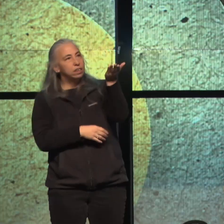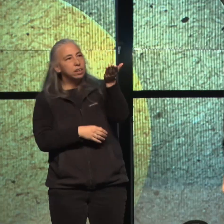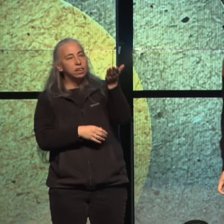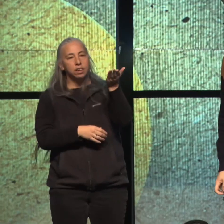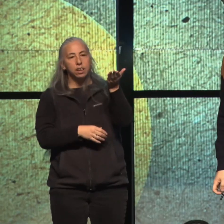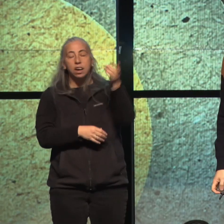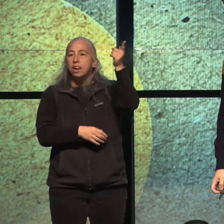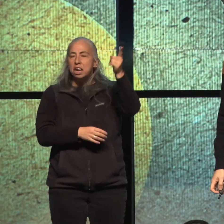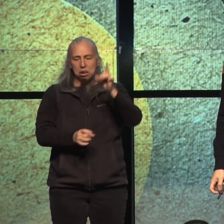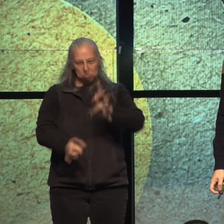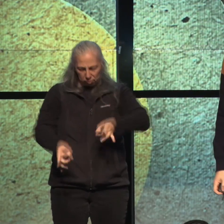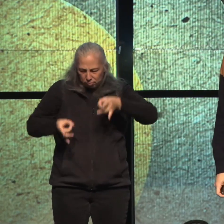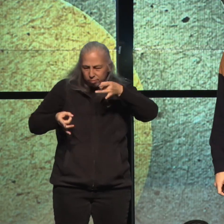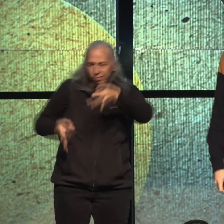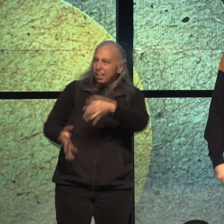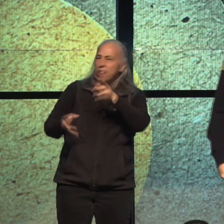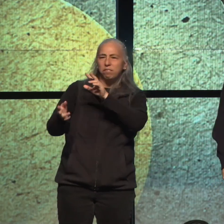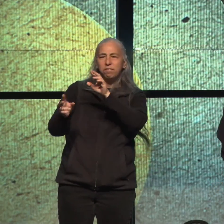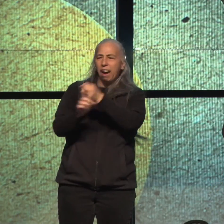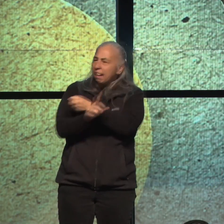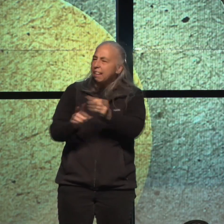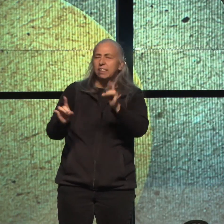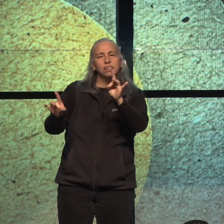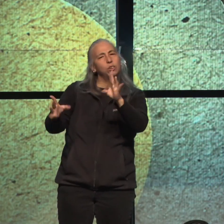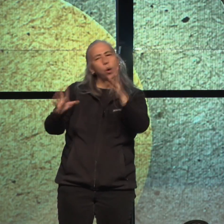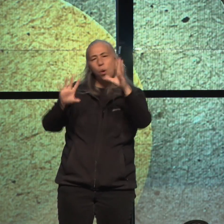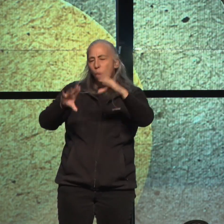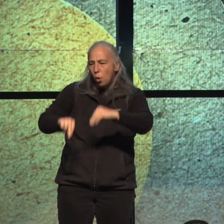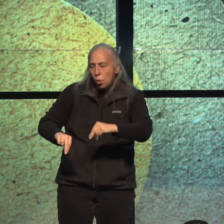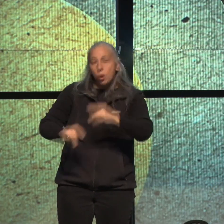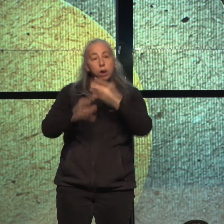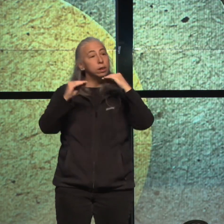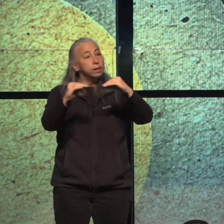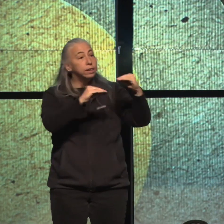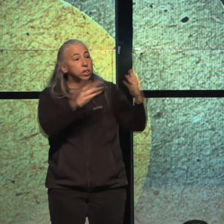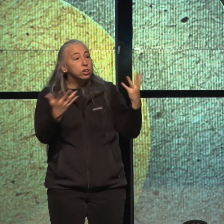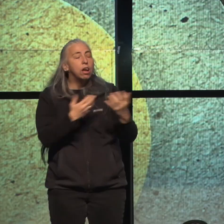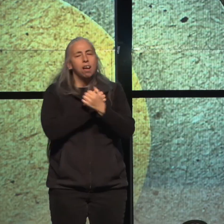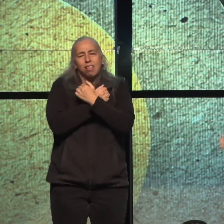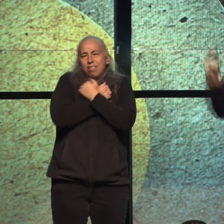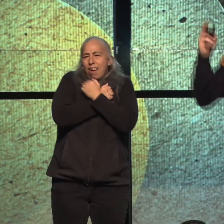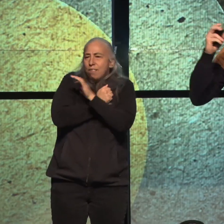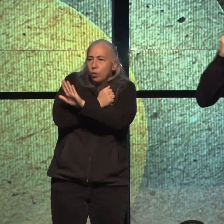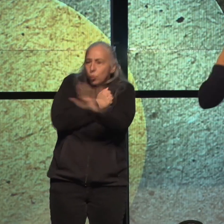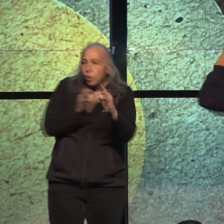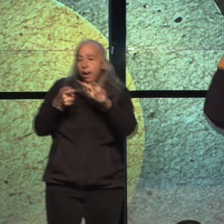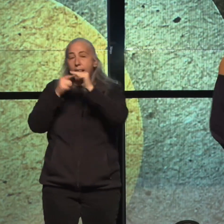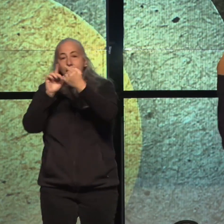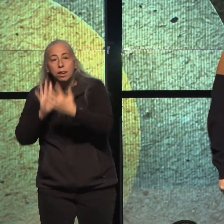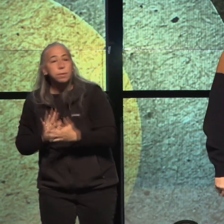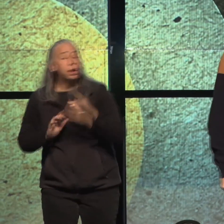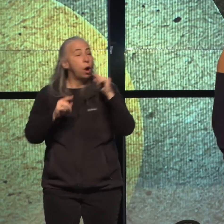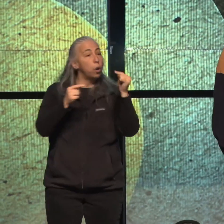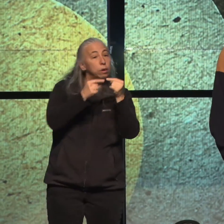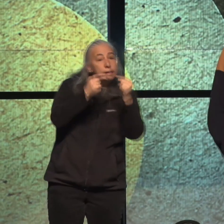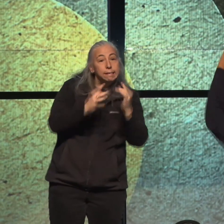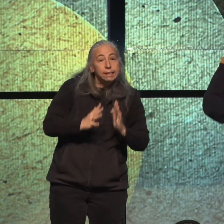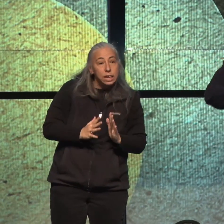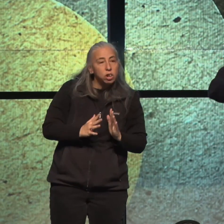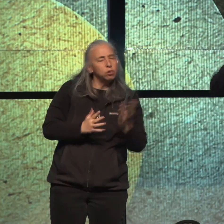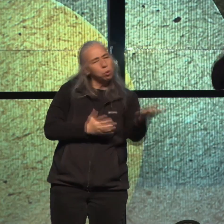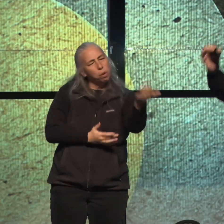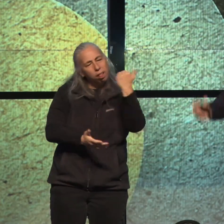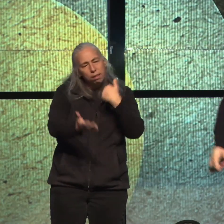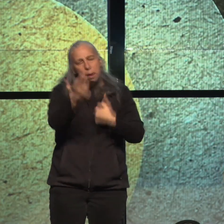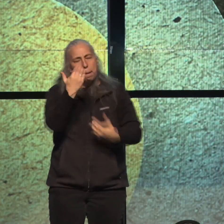condemned violence, that this Jesus who taught love of enemy, who welcomed the sinners, as they were called in his day by